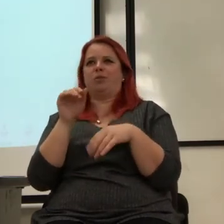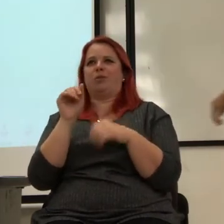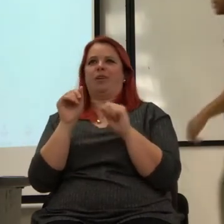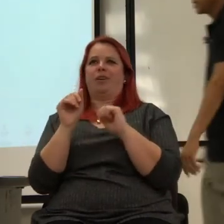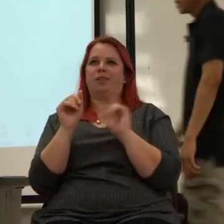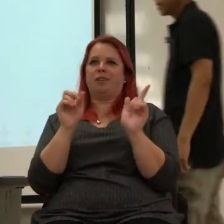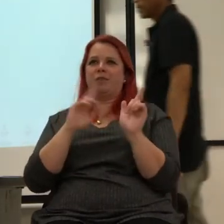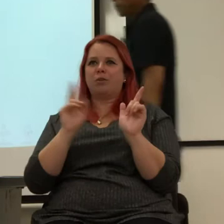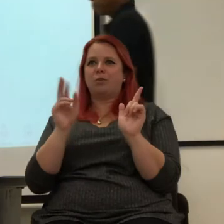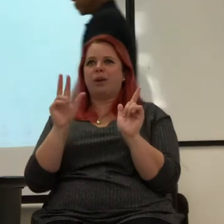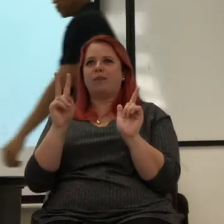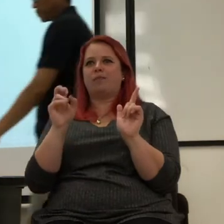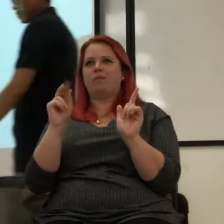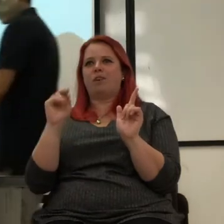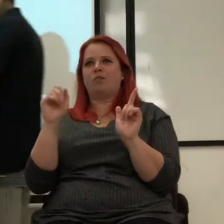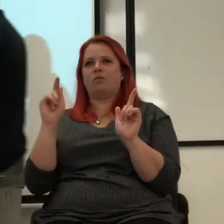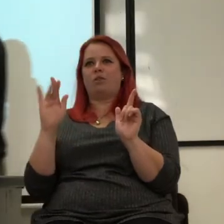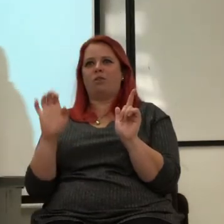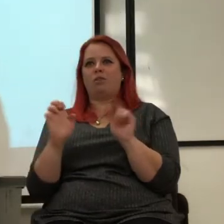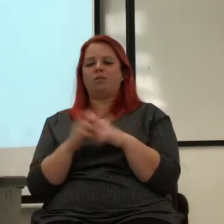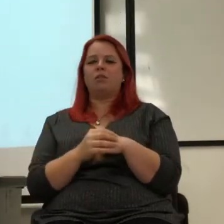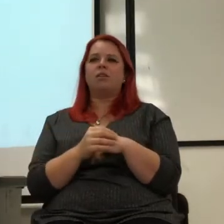it.